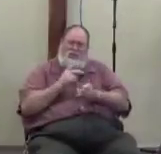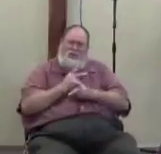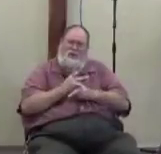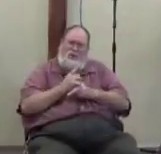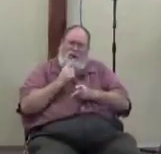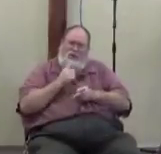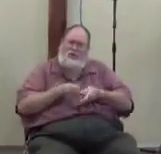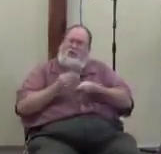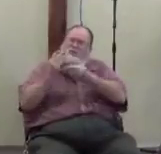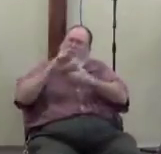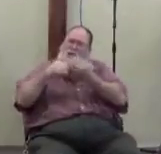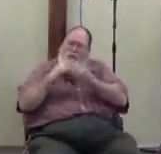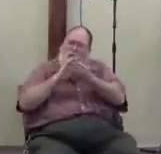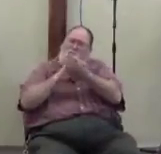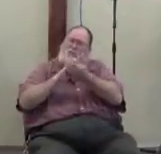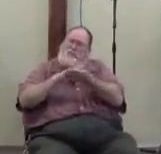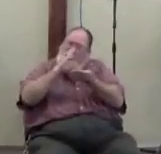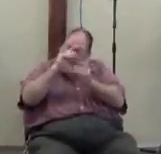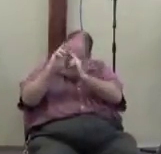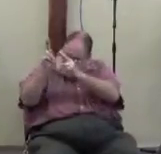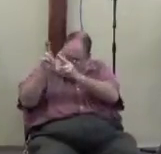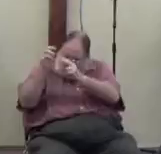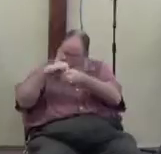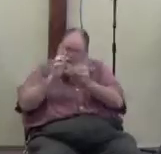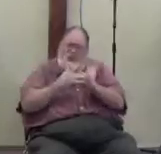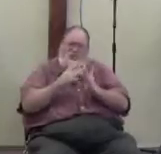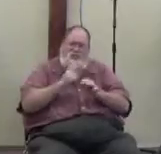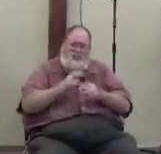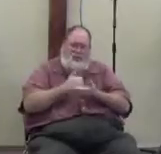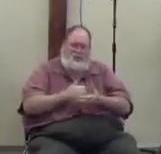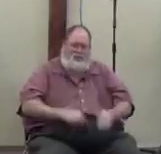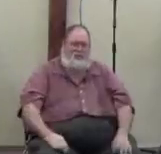honor for it. And we'll do it in Jesus' name. Amen. Good morning, everyone. Are you loving the